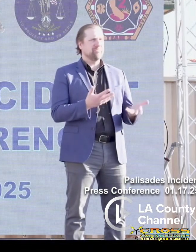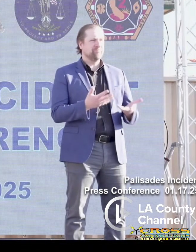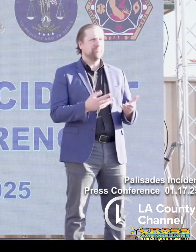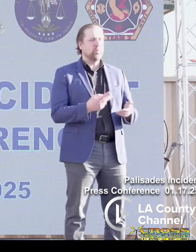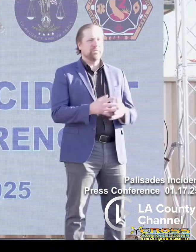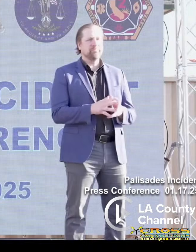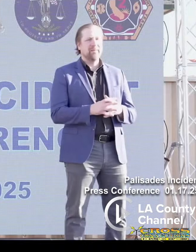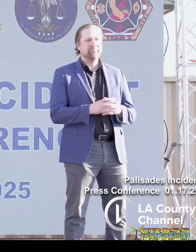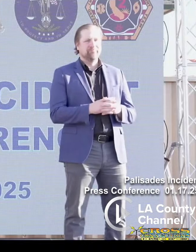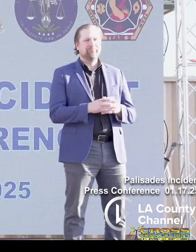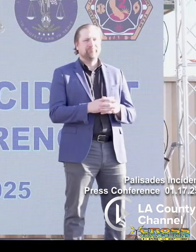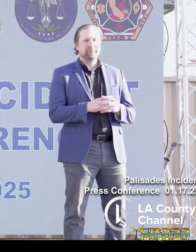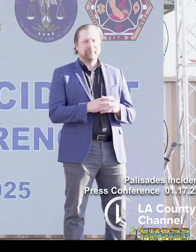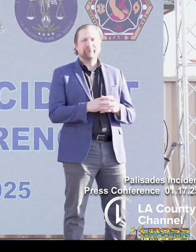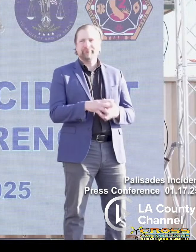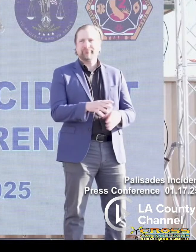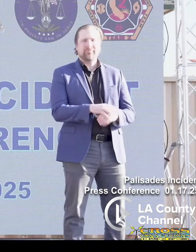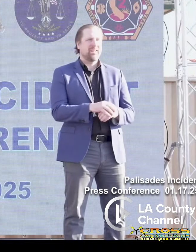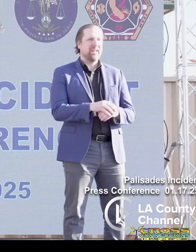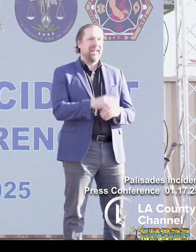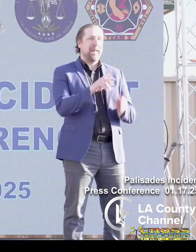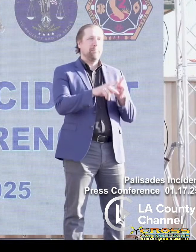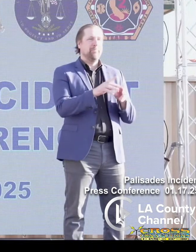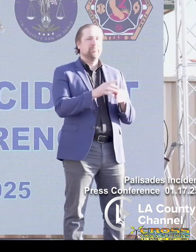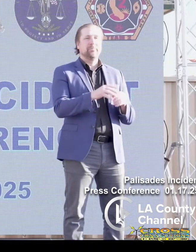It's good on your end? Good, good.